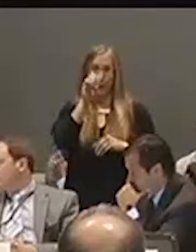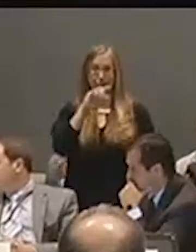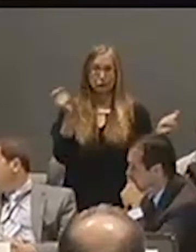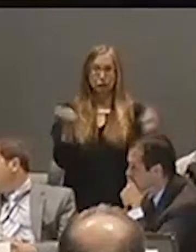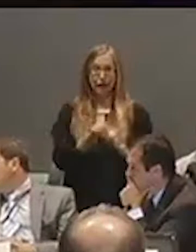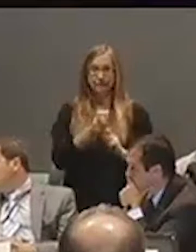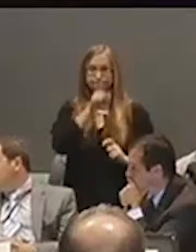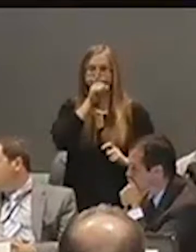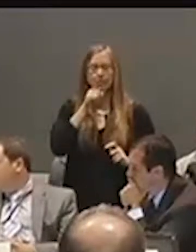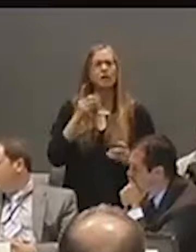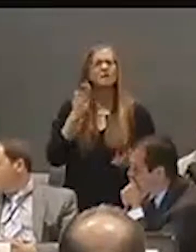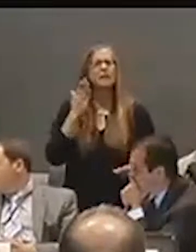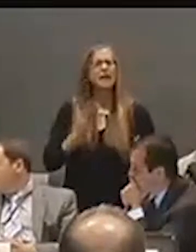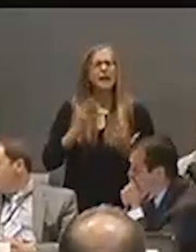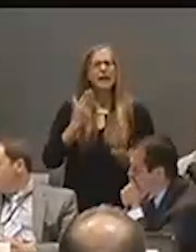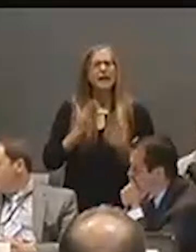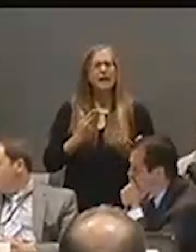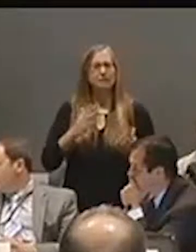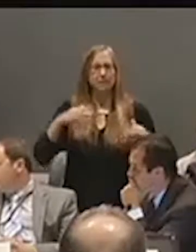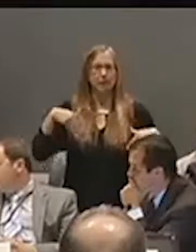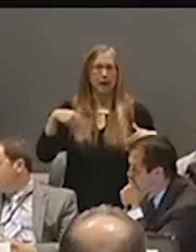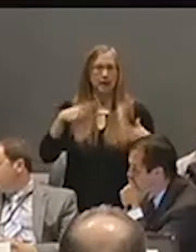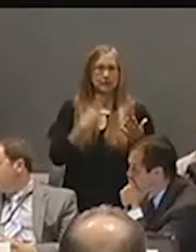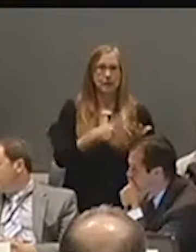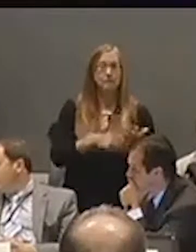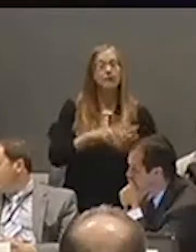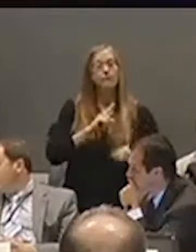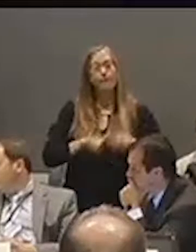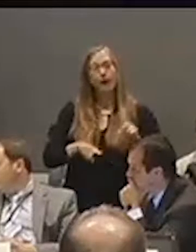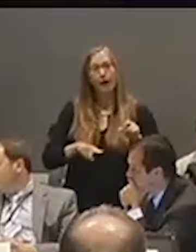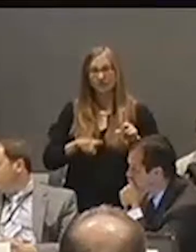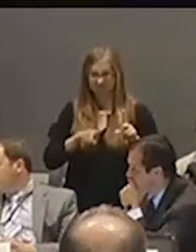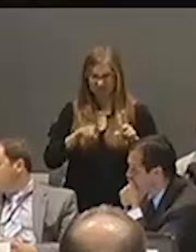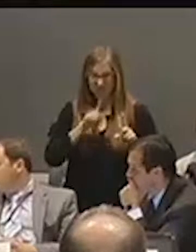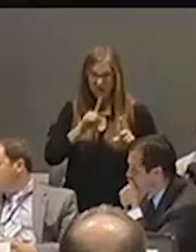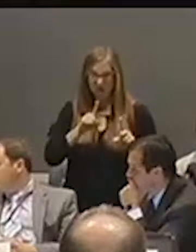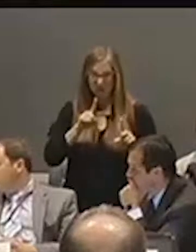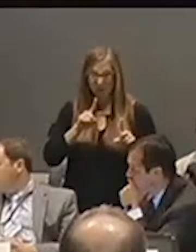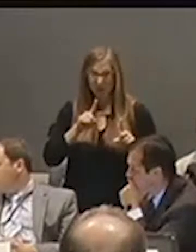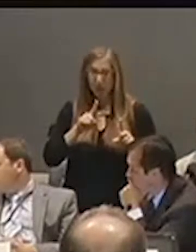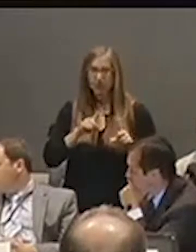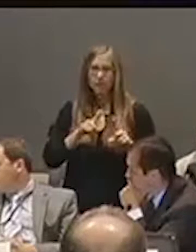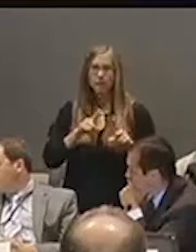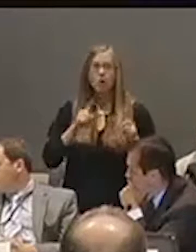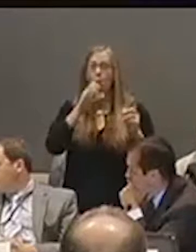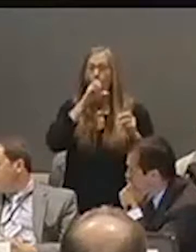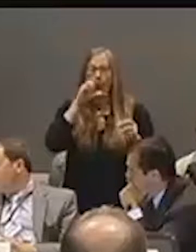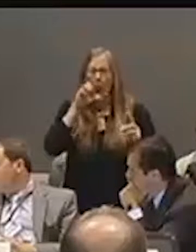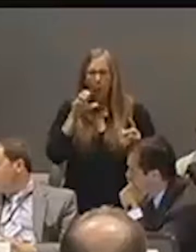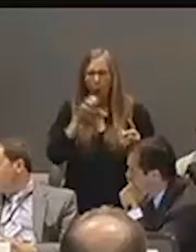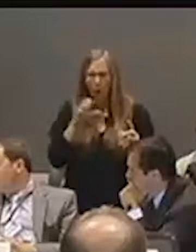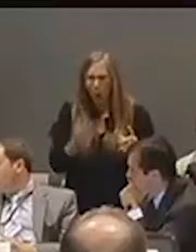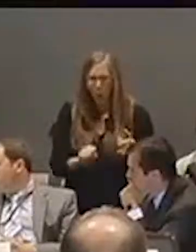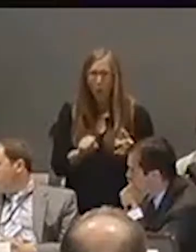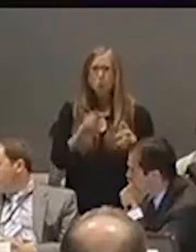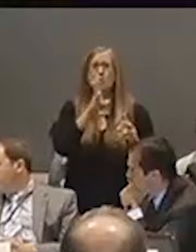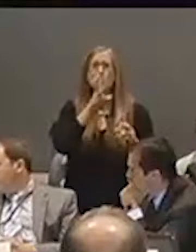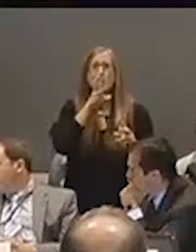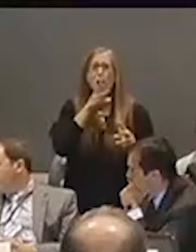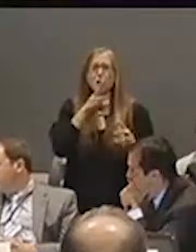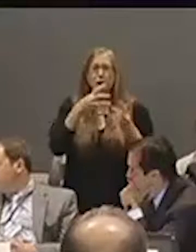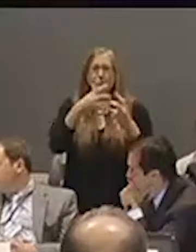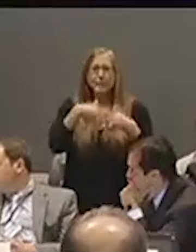wasn't really brought out, and maybe it's really not part of the study, but we have to be aware of it. We have a lot of old meters, water meters in the houses that